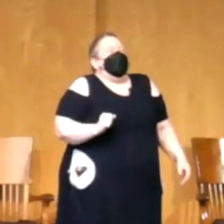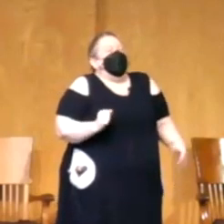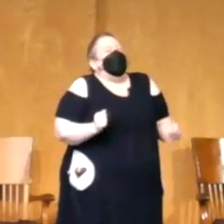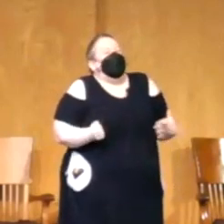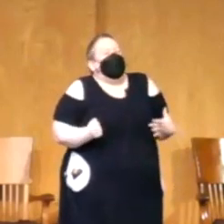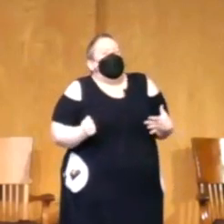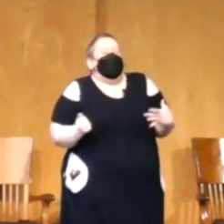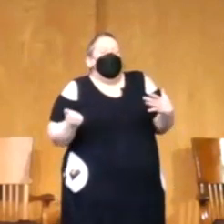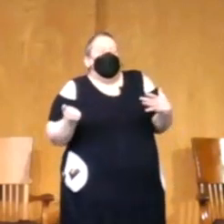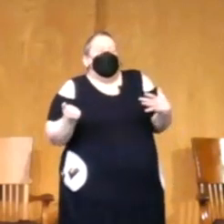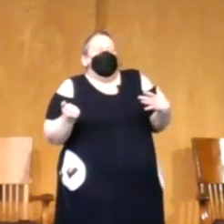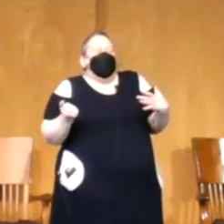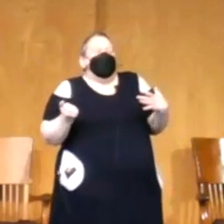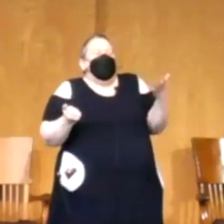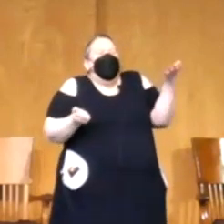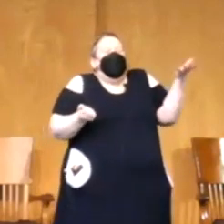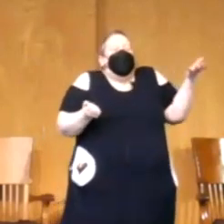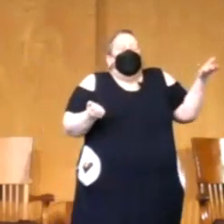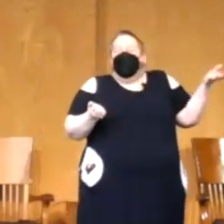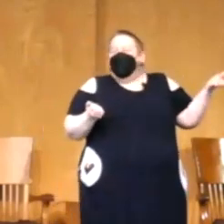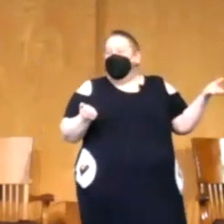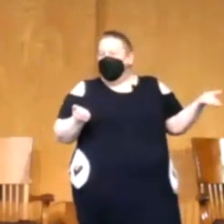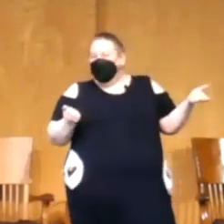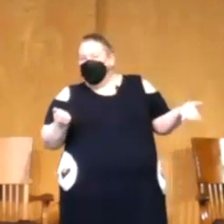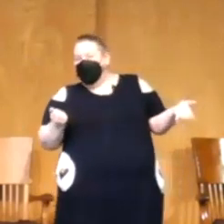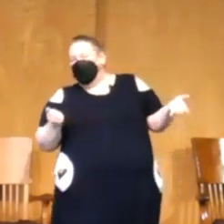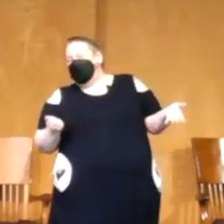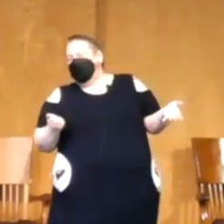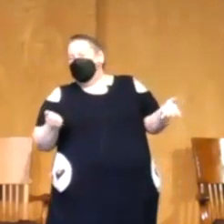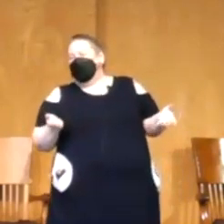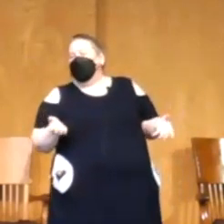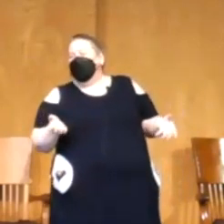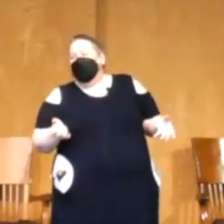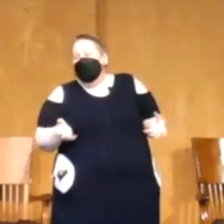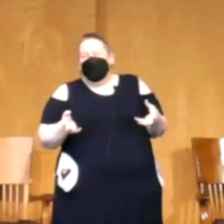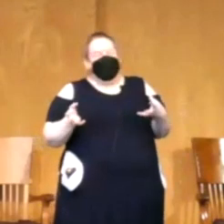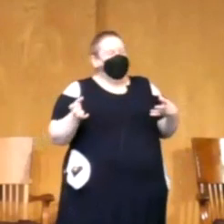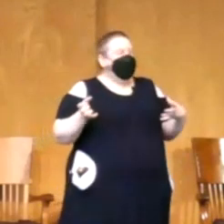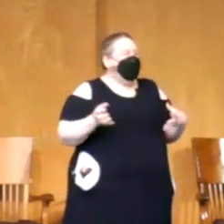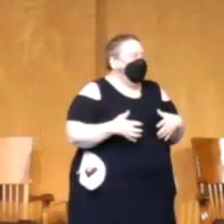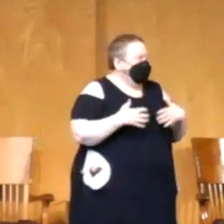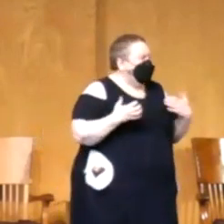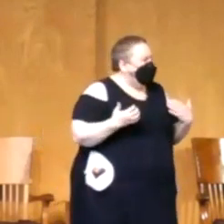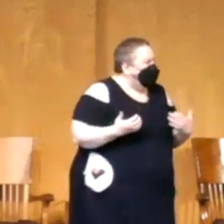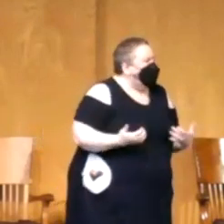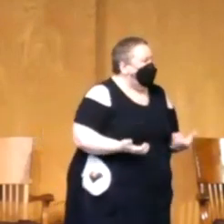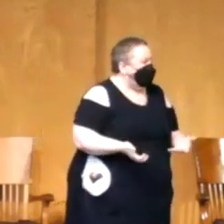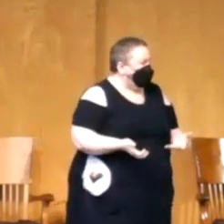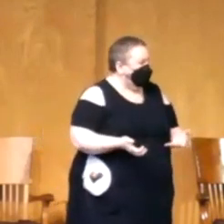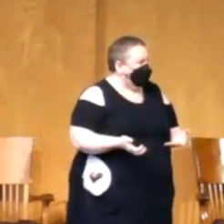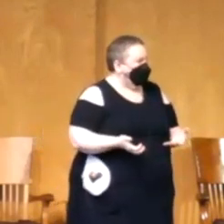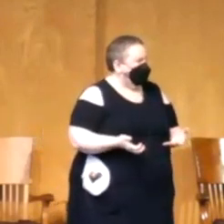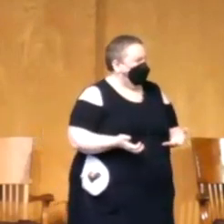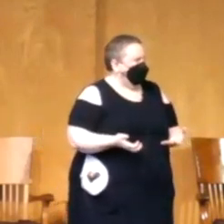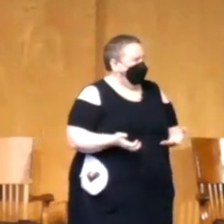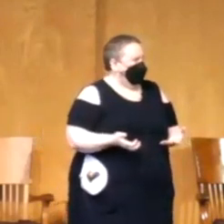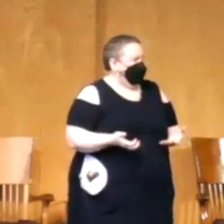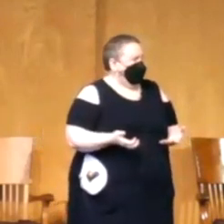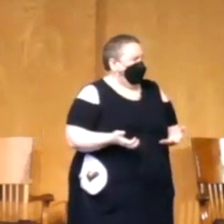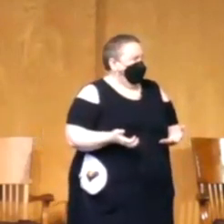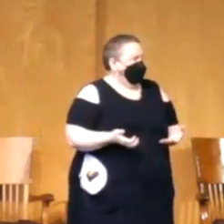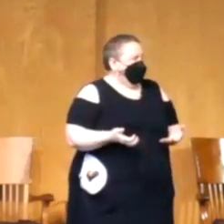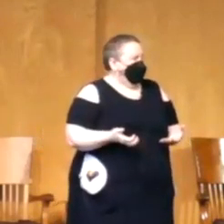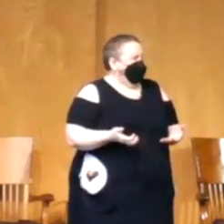It's not that one is higher or more important than the other. It's just that they're different.